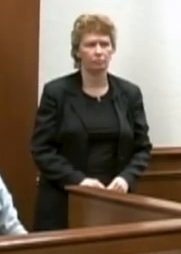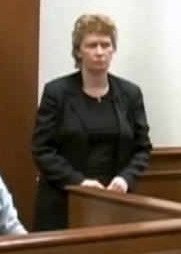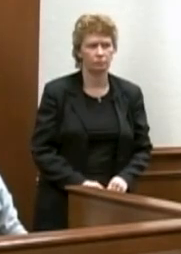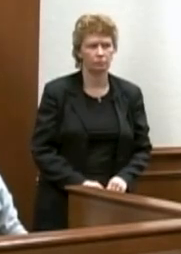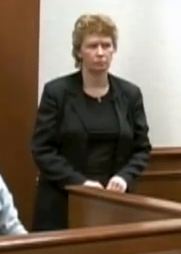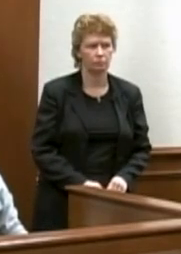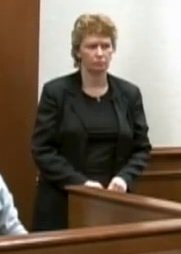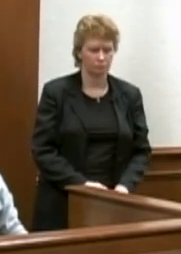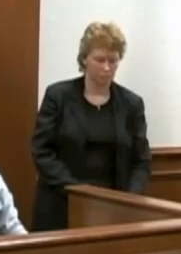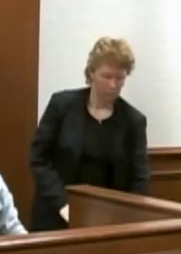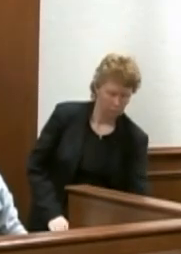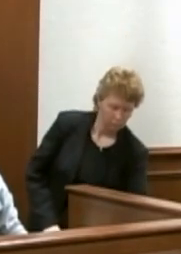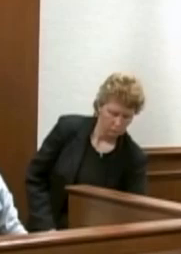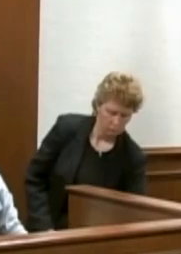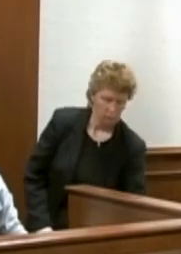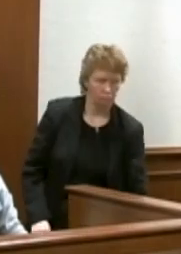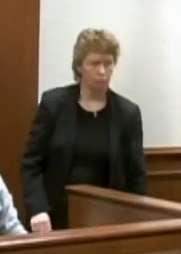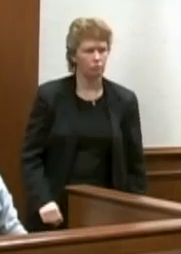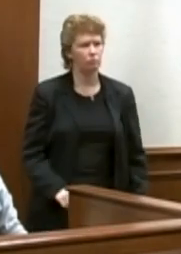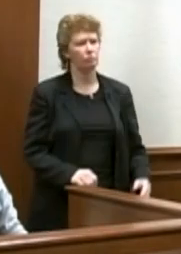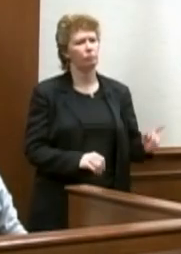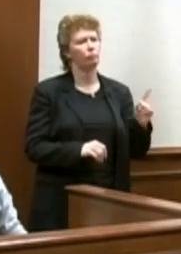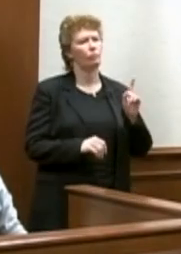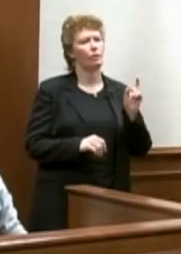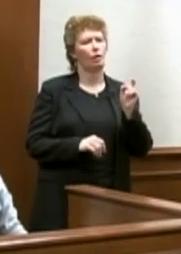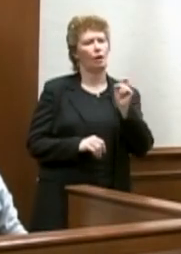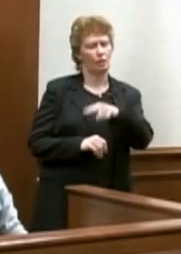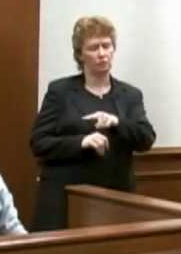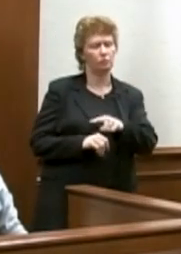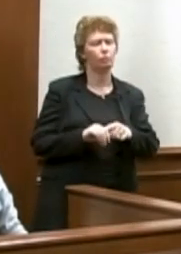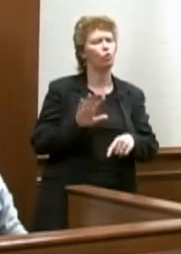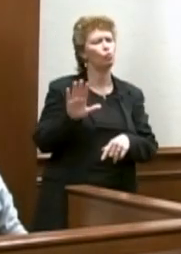County. And what is your occupation?